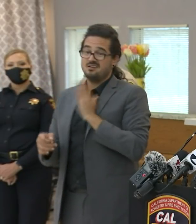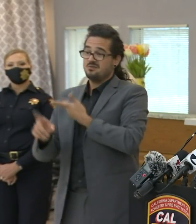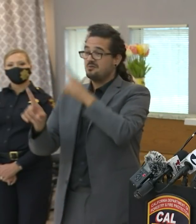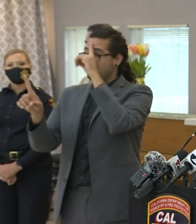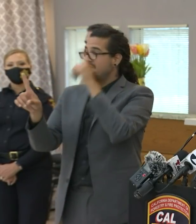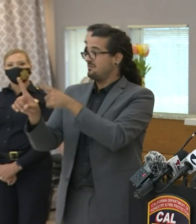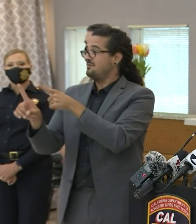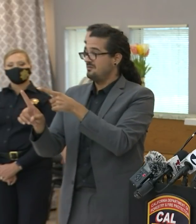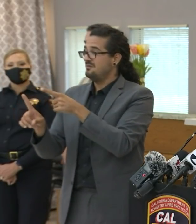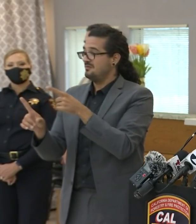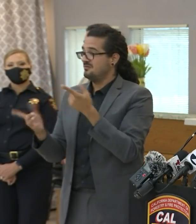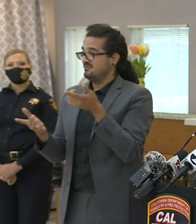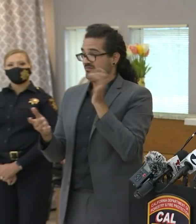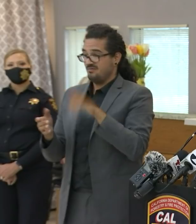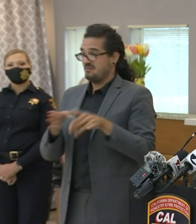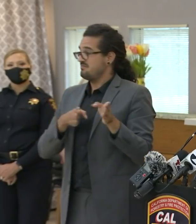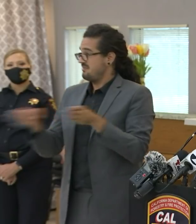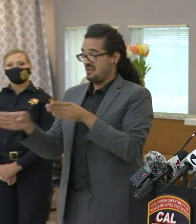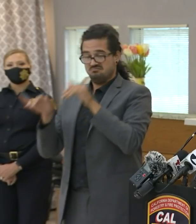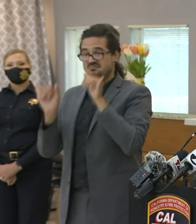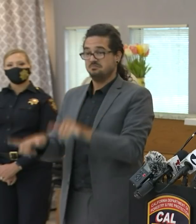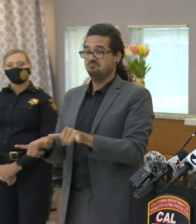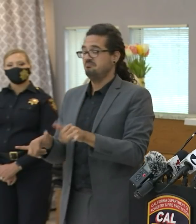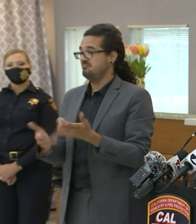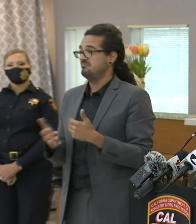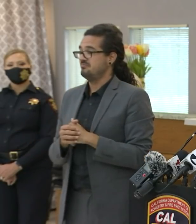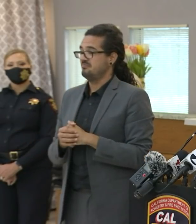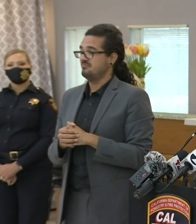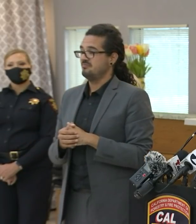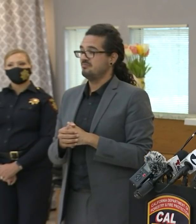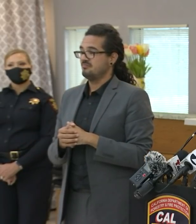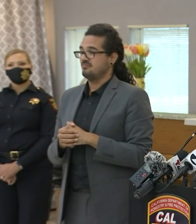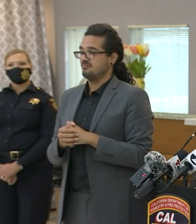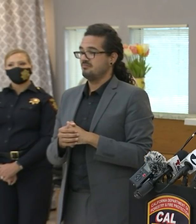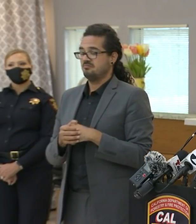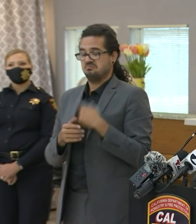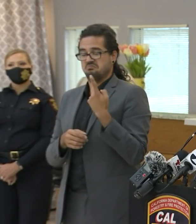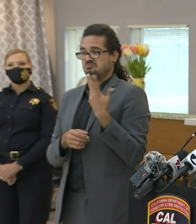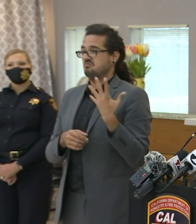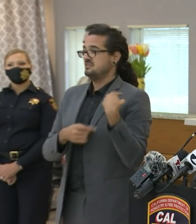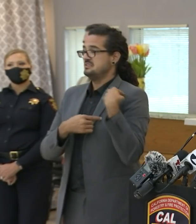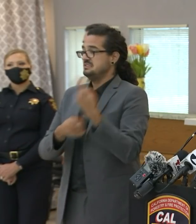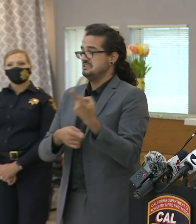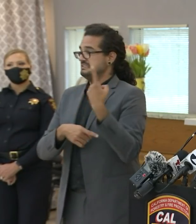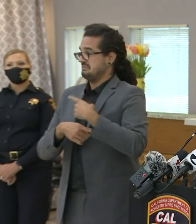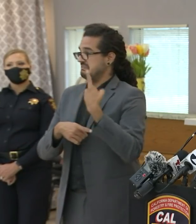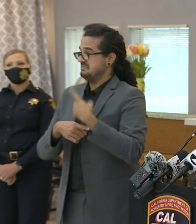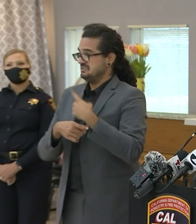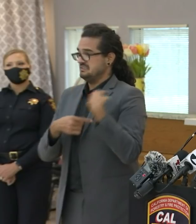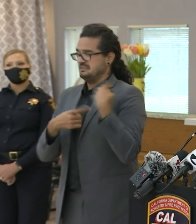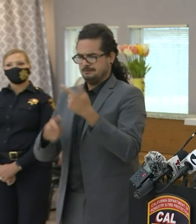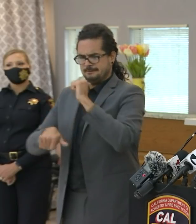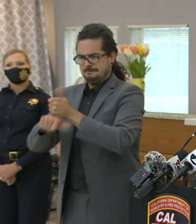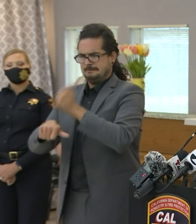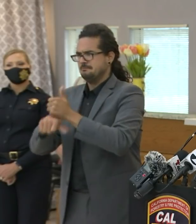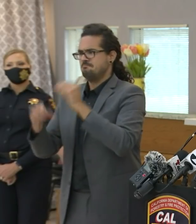continues, but the past couple days have allowed us to put in some control lines that will make that more effective and efficient if that were to